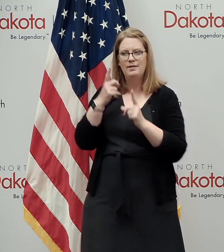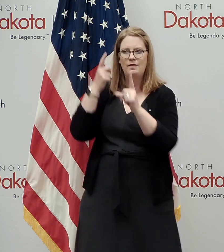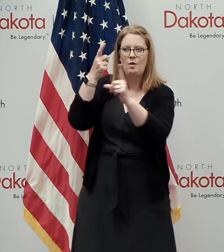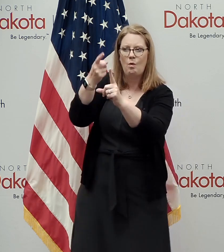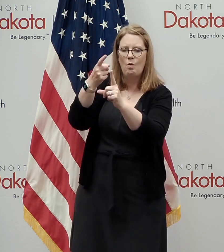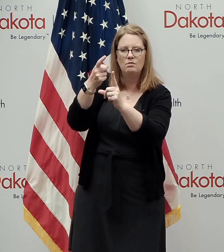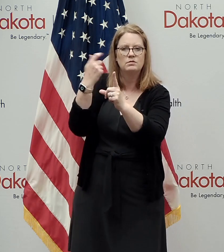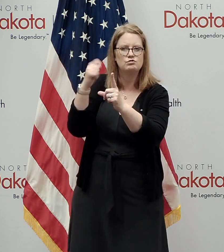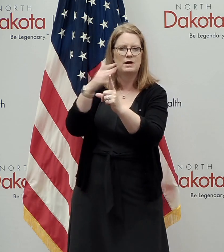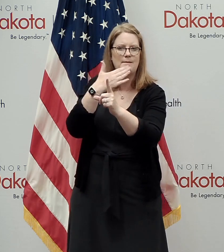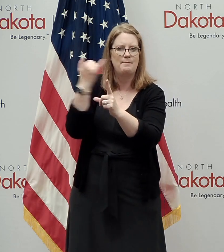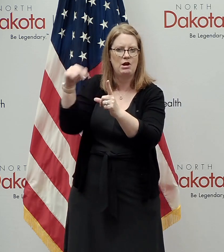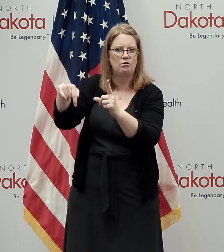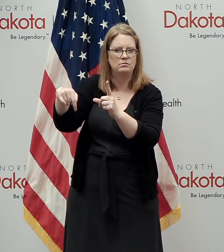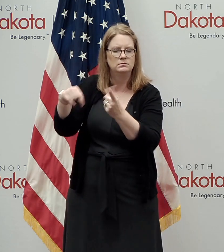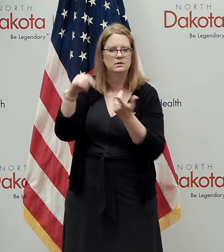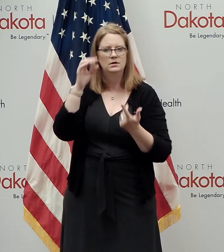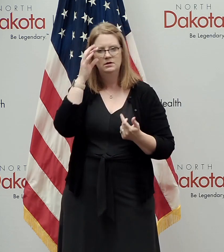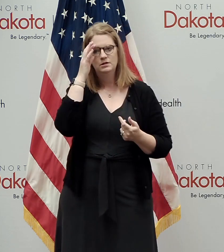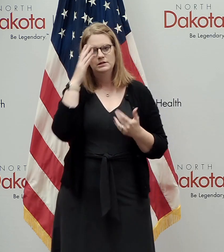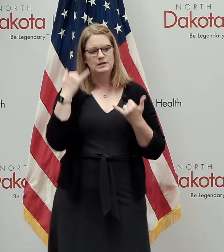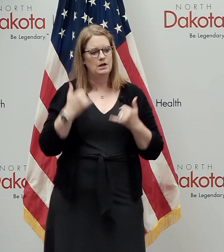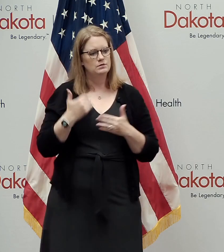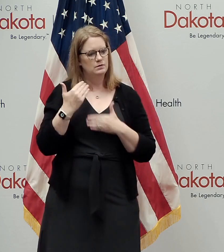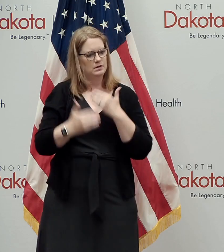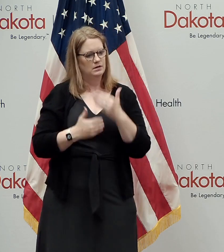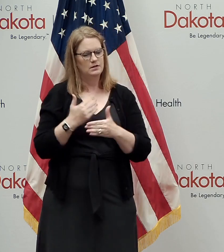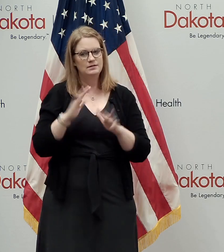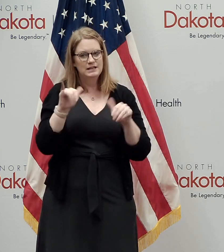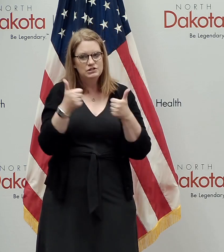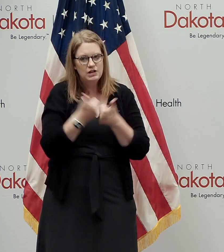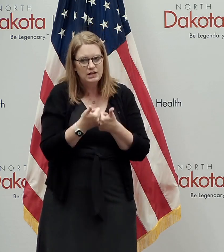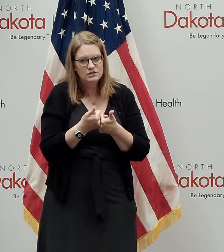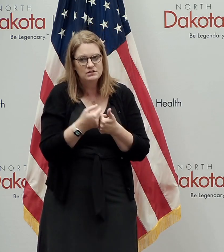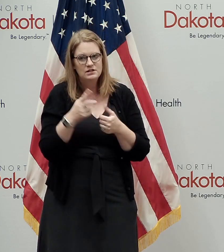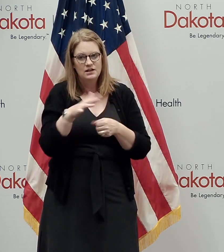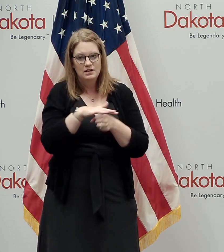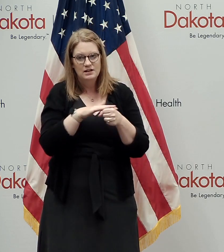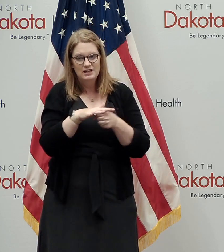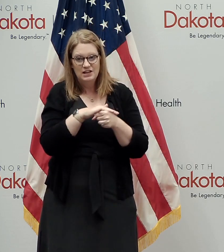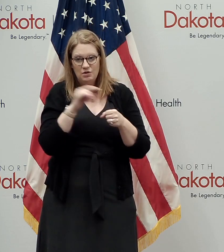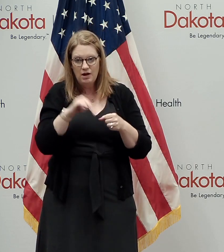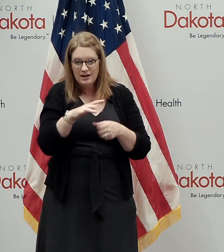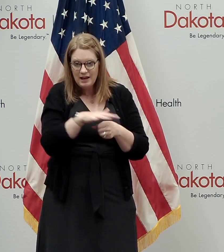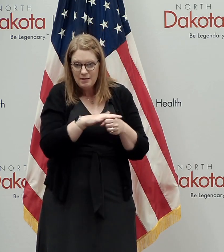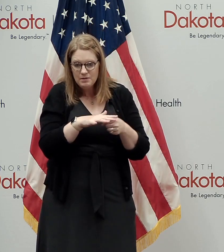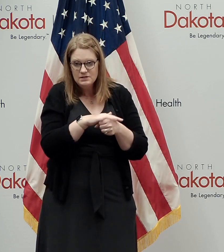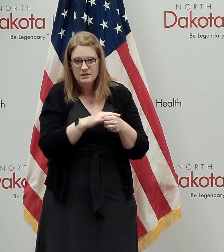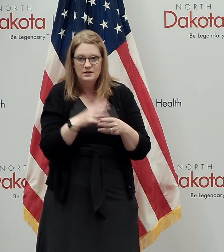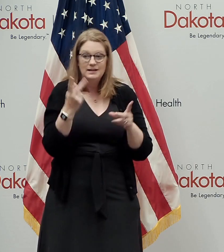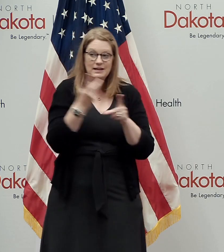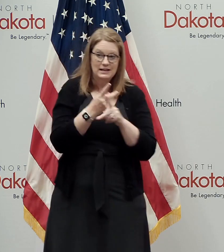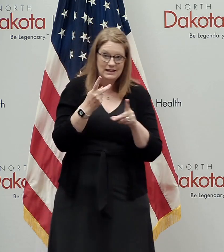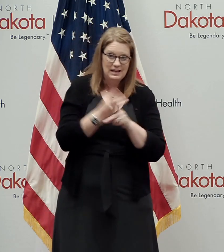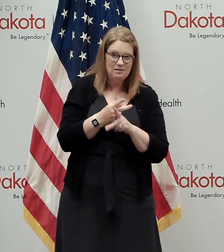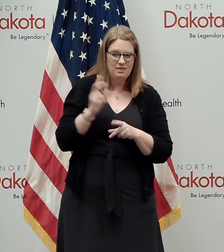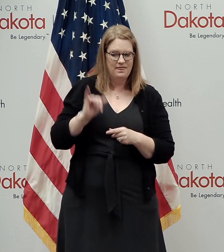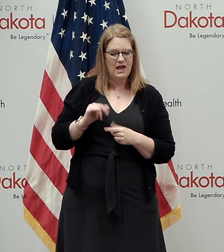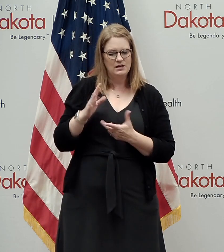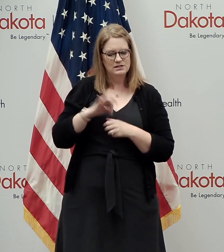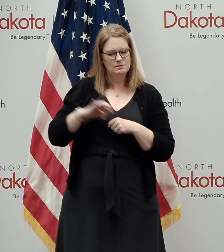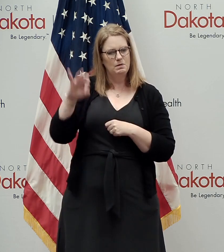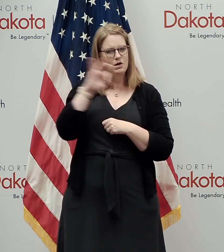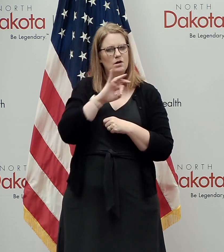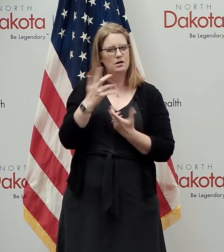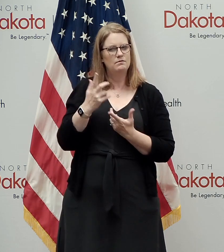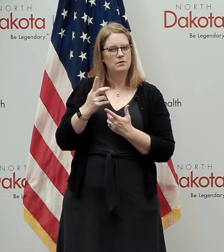around them. So as we move forward with the challenges we're going to face on campus, may we keep the pioneer spirit with us, that no matter